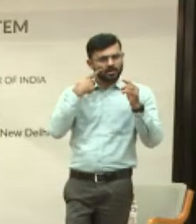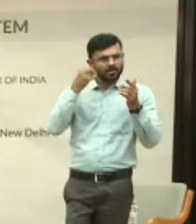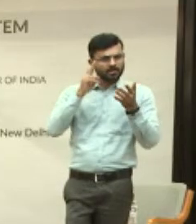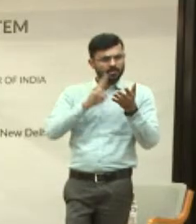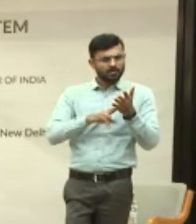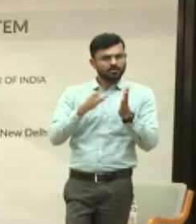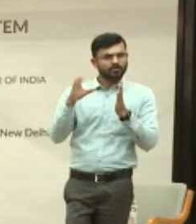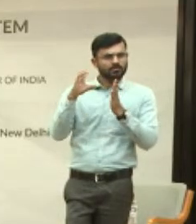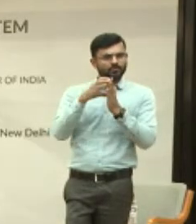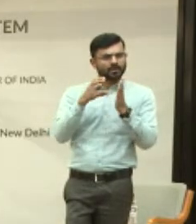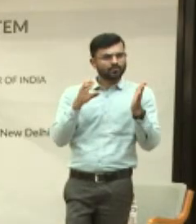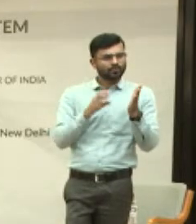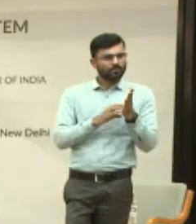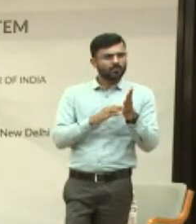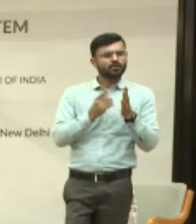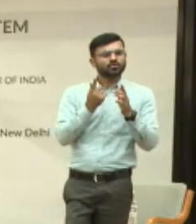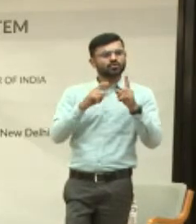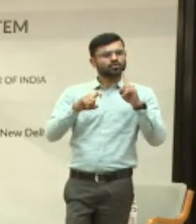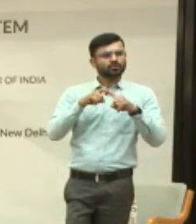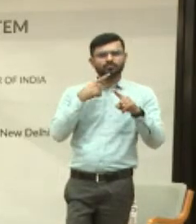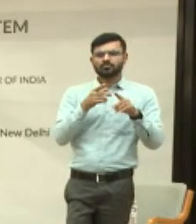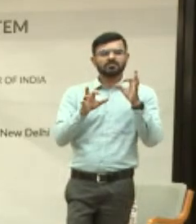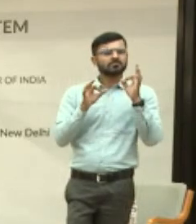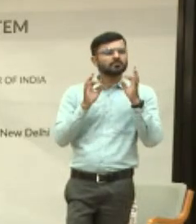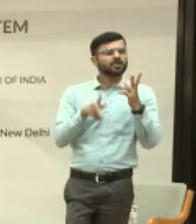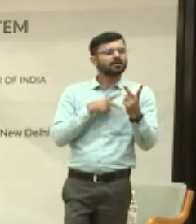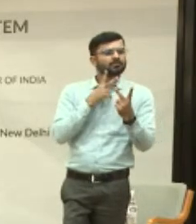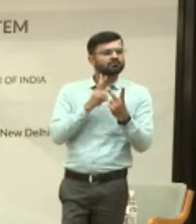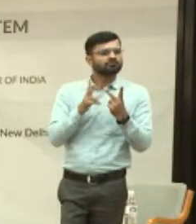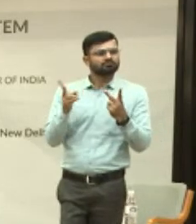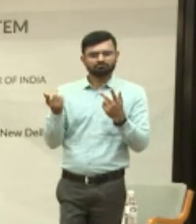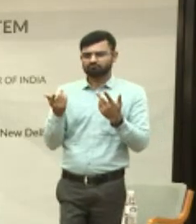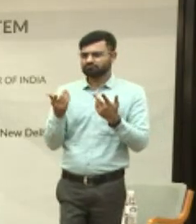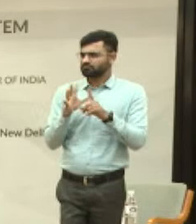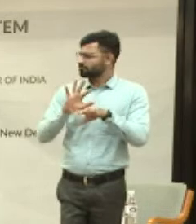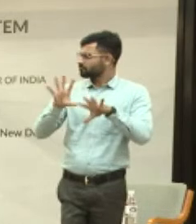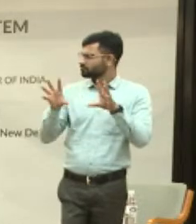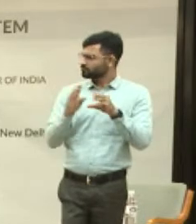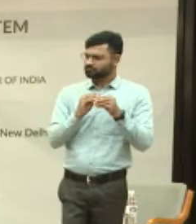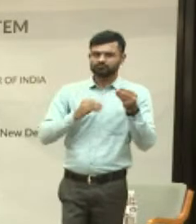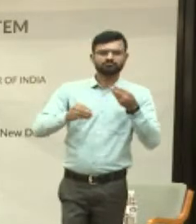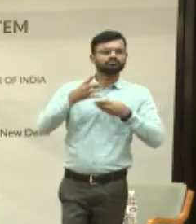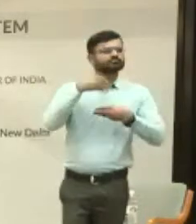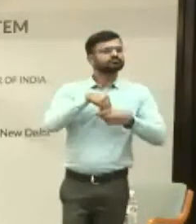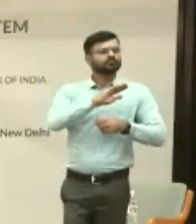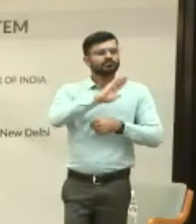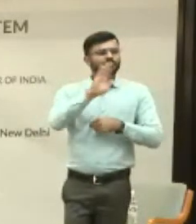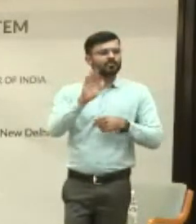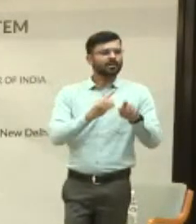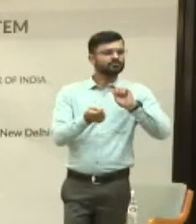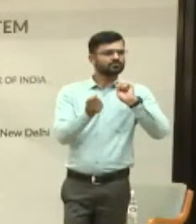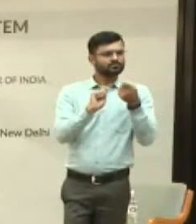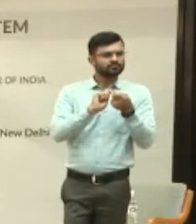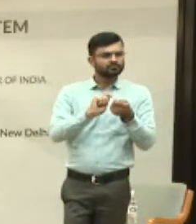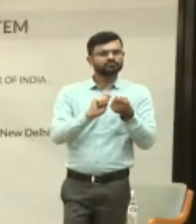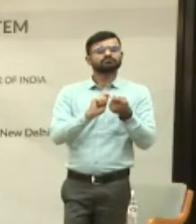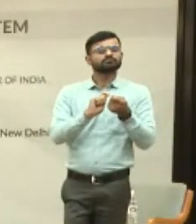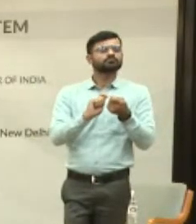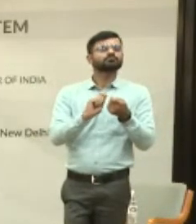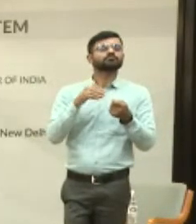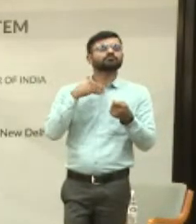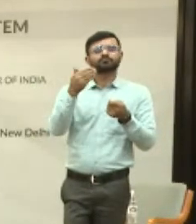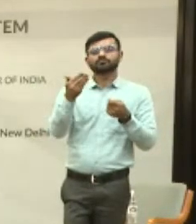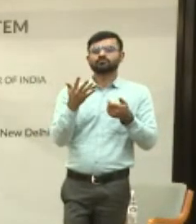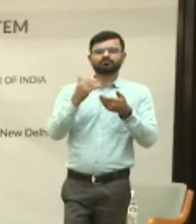ever drafted by the British, and it is so perfect in its entirety, it should never be modified or changed, and